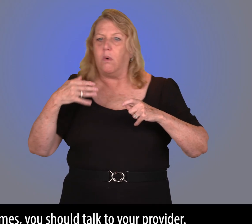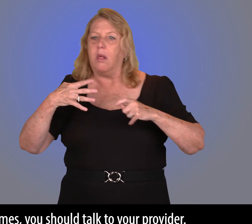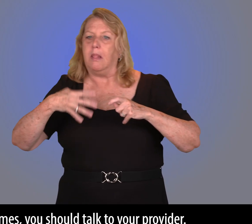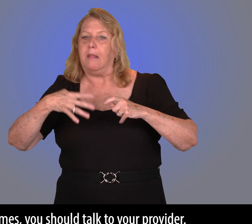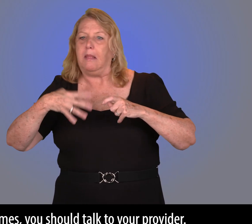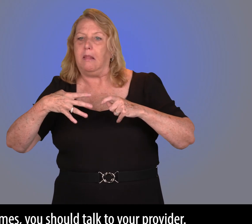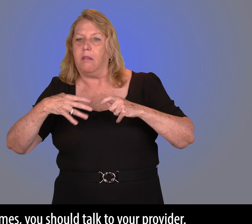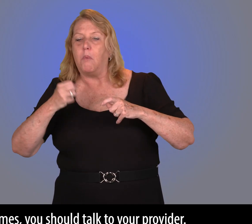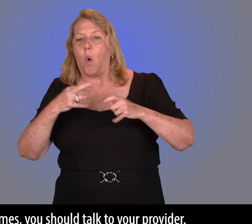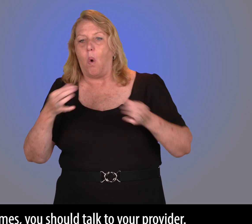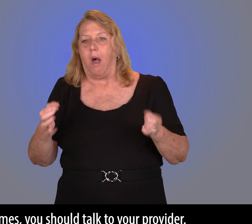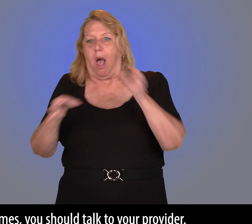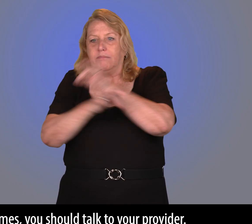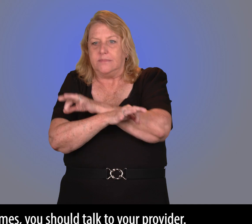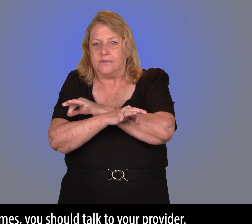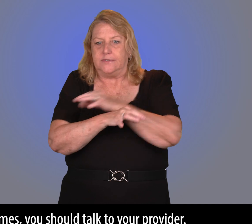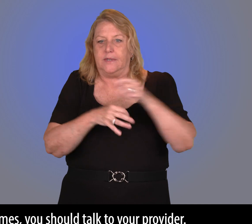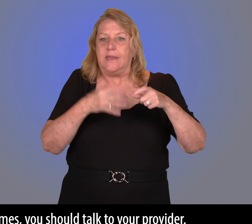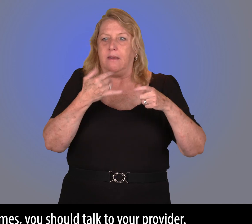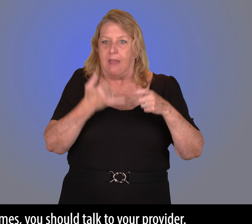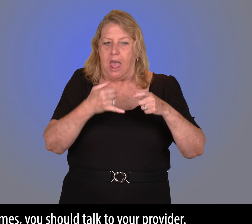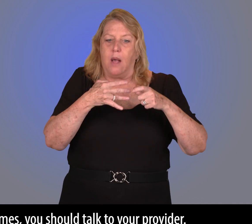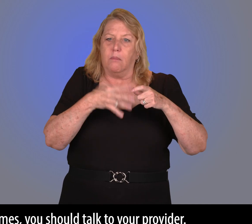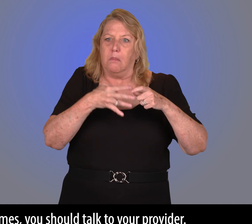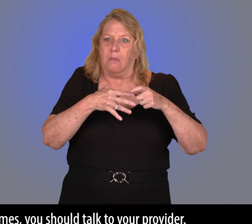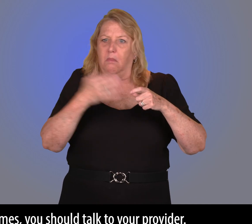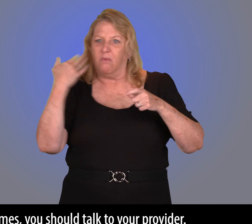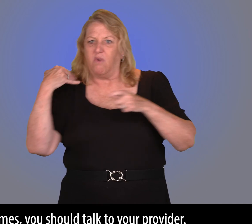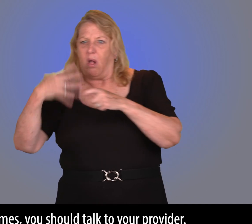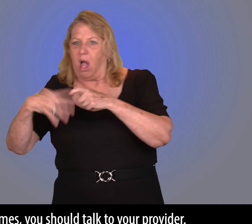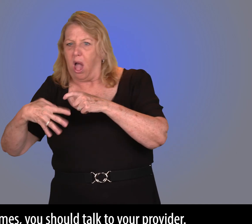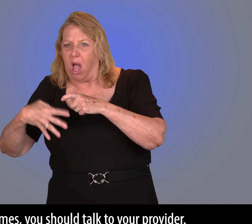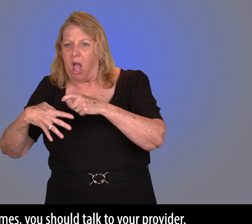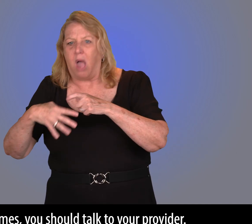or at abnormal times, you should speak to your provider.